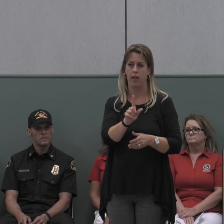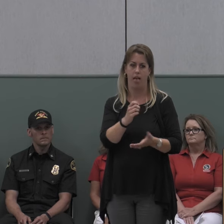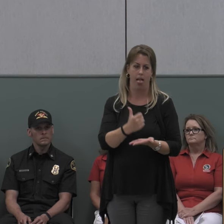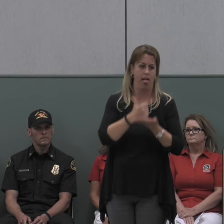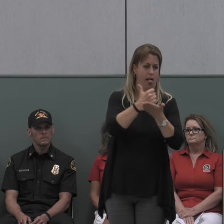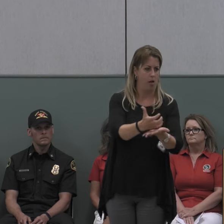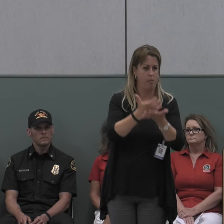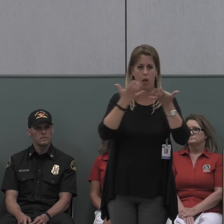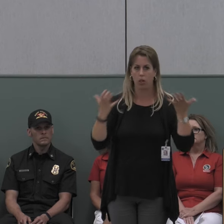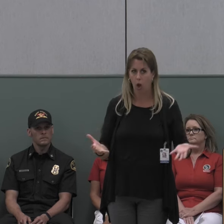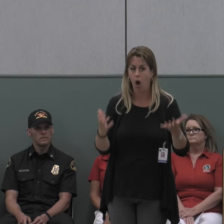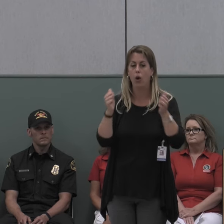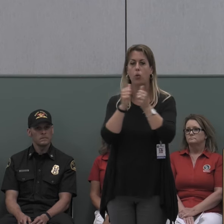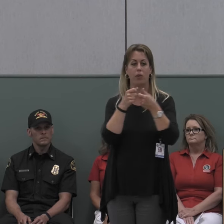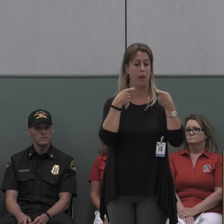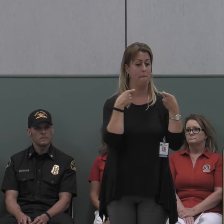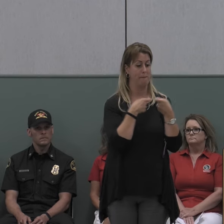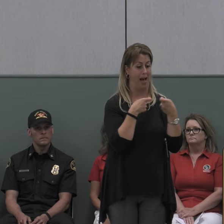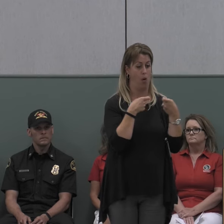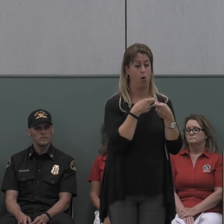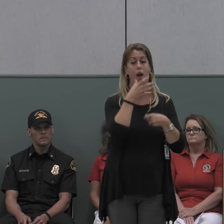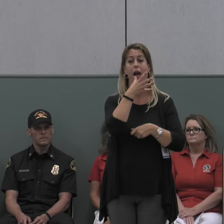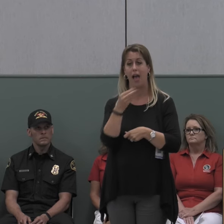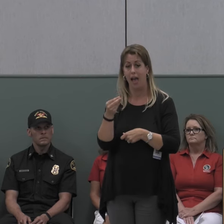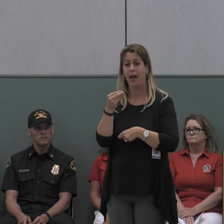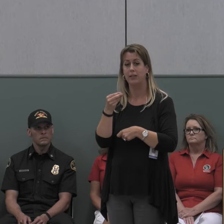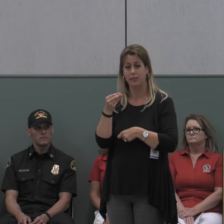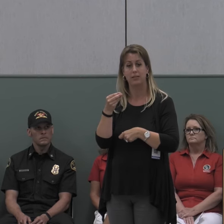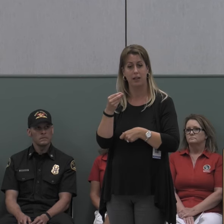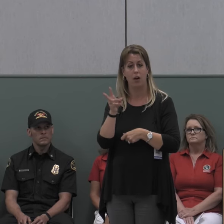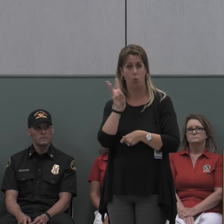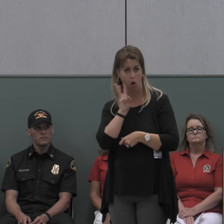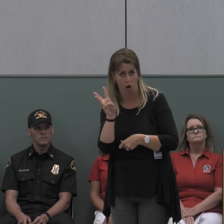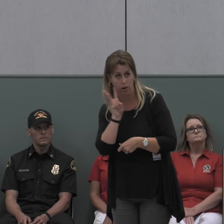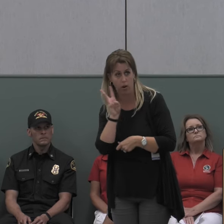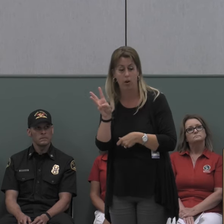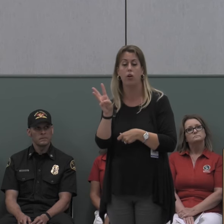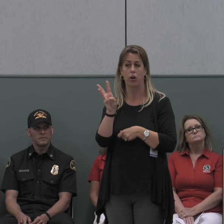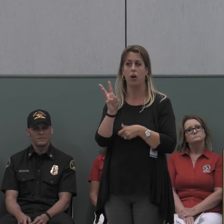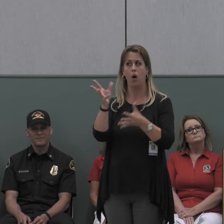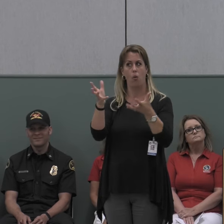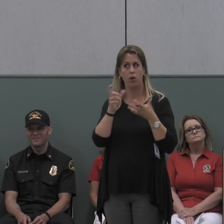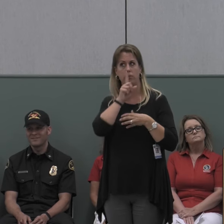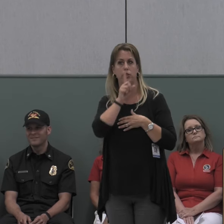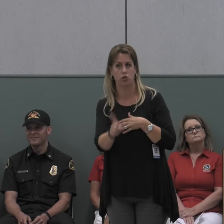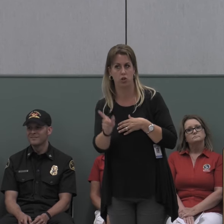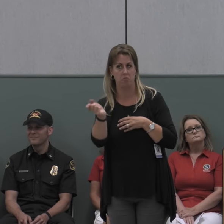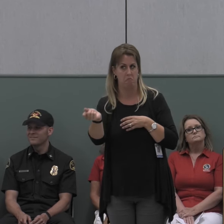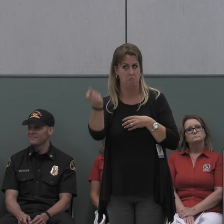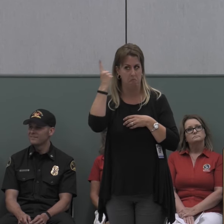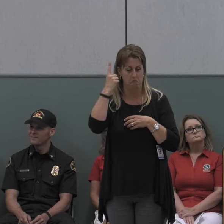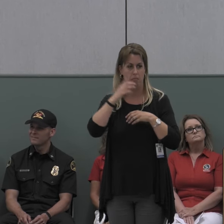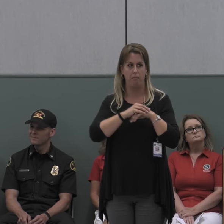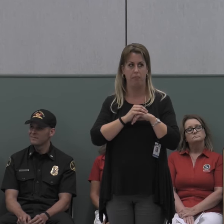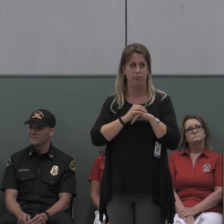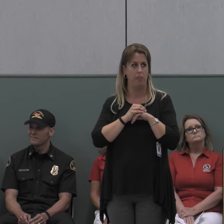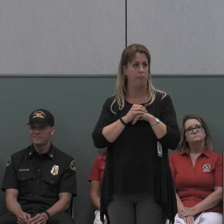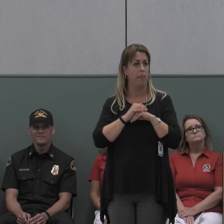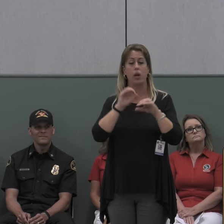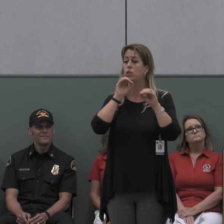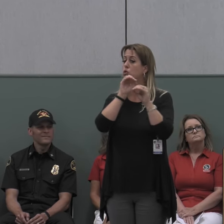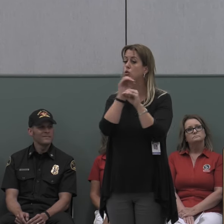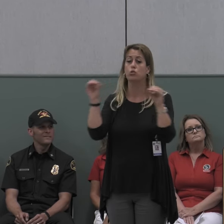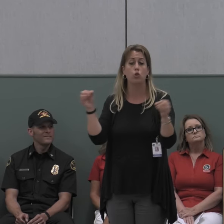emergency power so we can stay up and going. I know I'm talking too loud. I'm sorry, guys. I just want to make sure you know. So we're not having any trouble